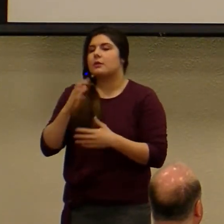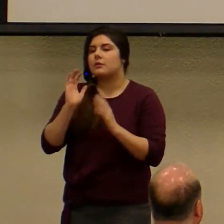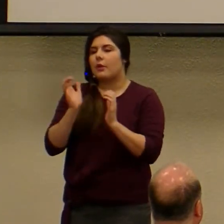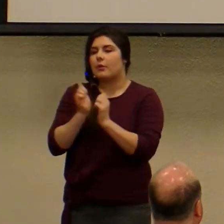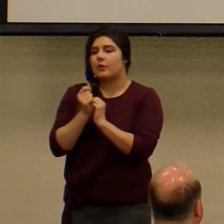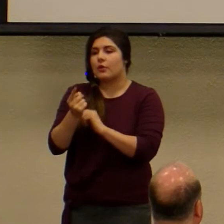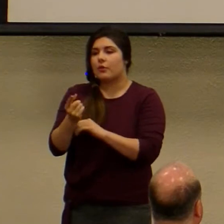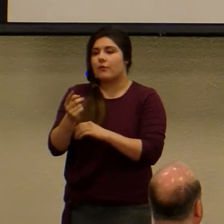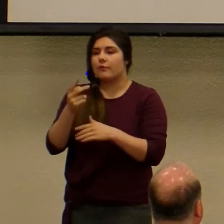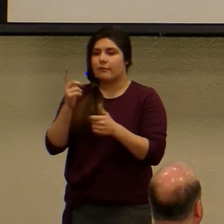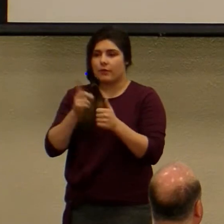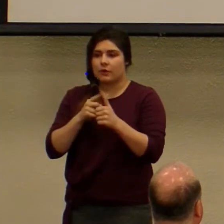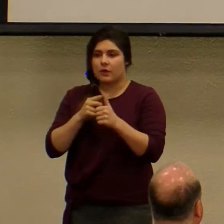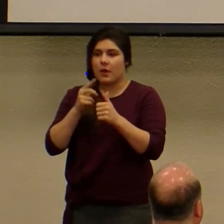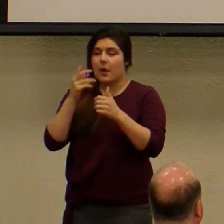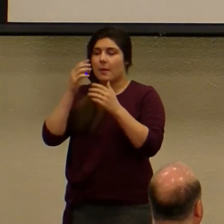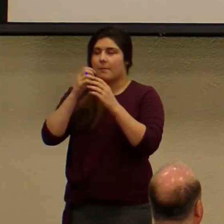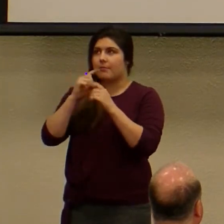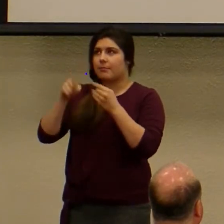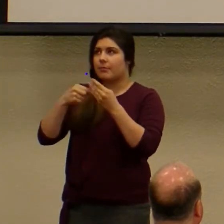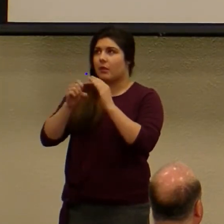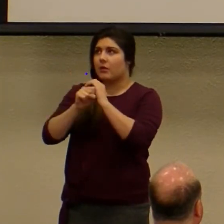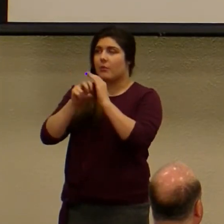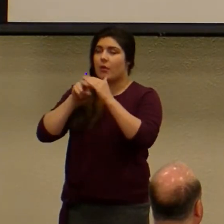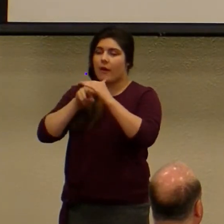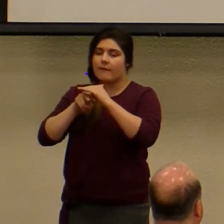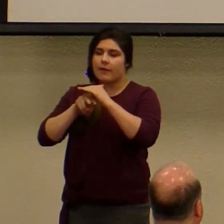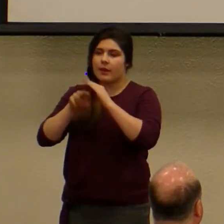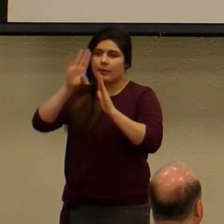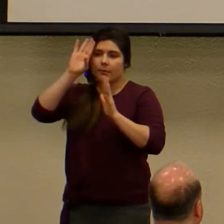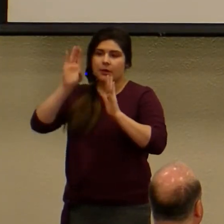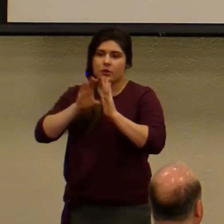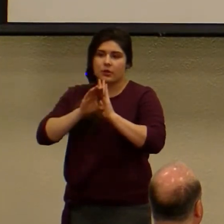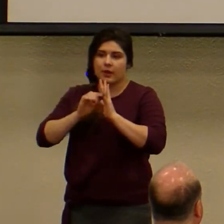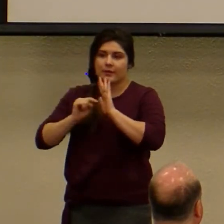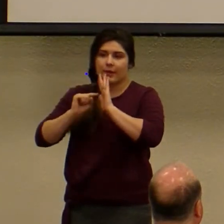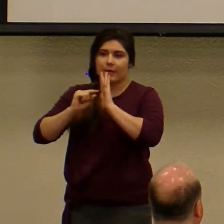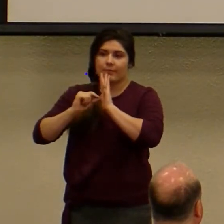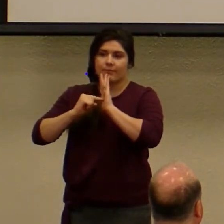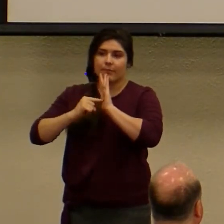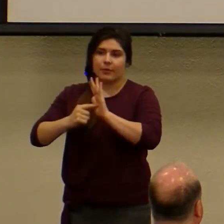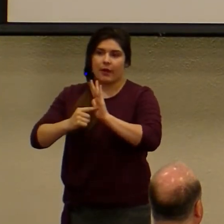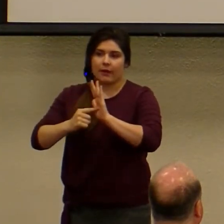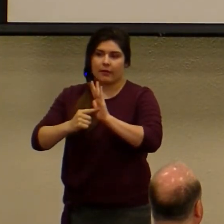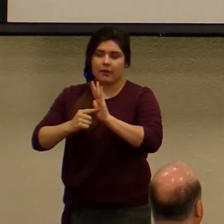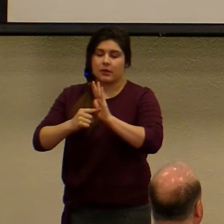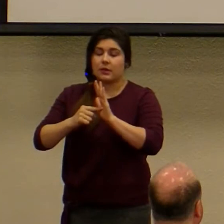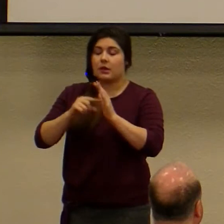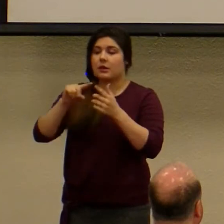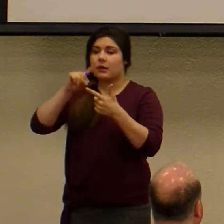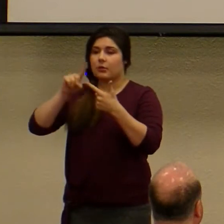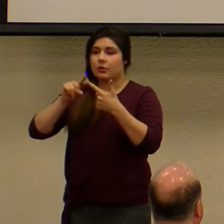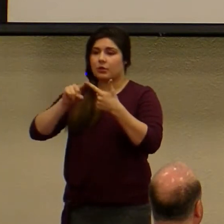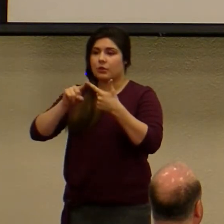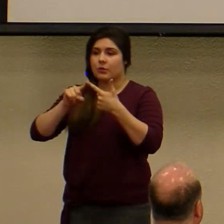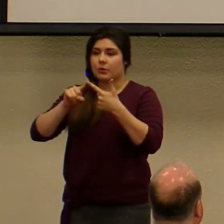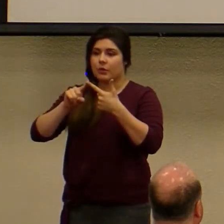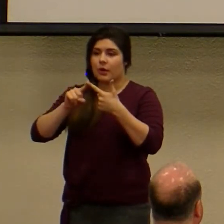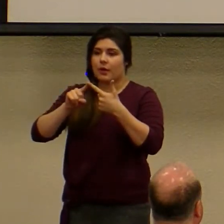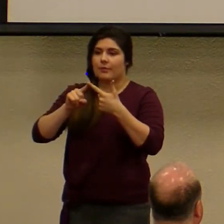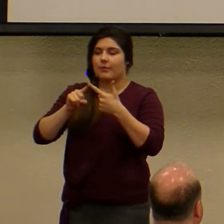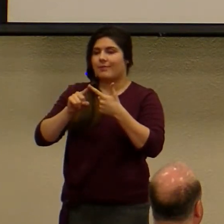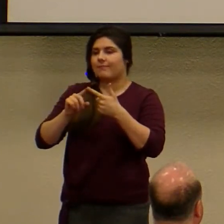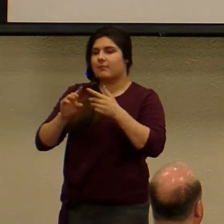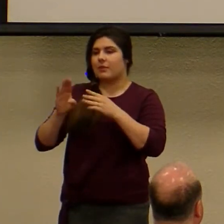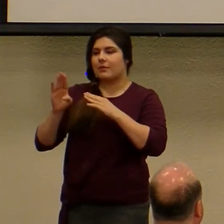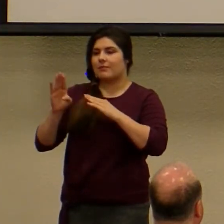about a prophetic picture that's implied in the text. Number two, I want to talk to you about the posture